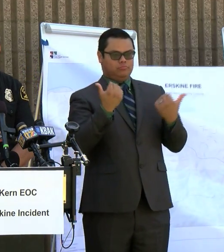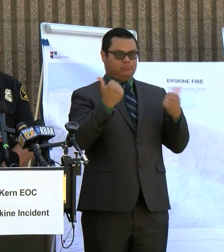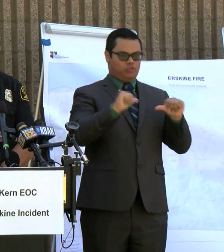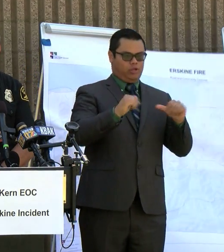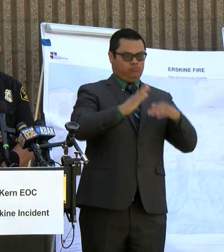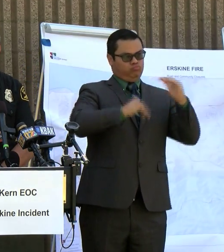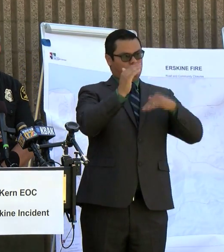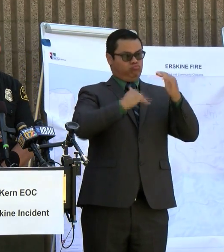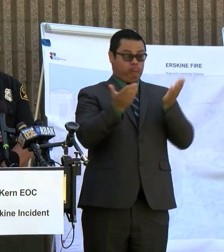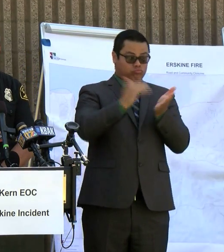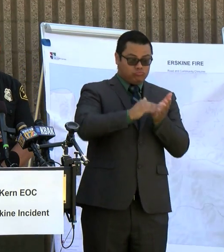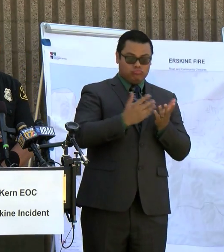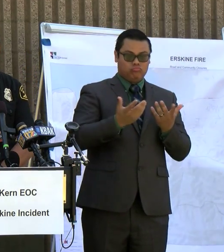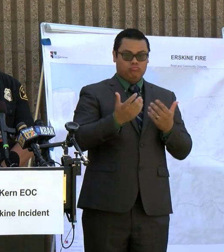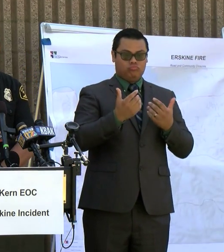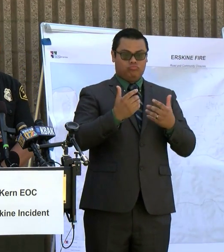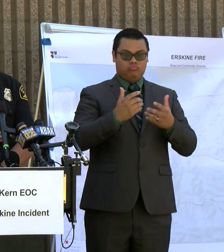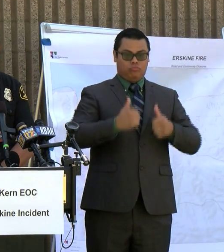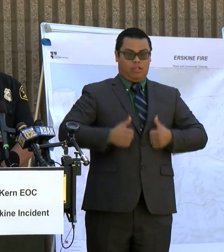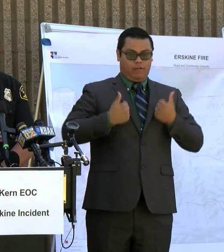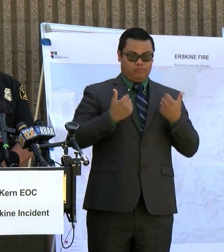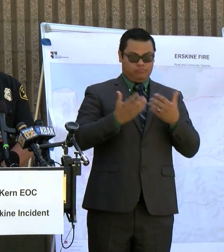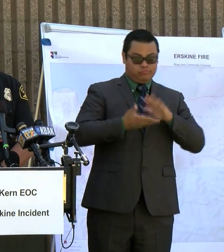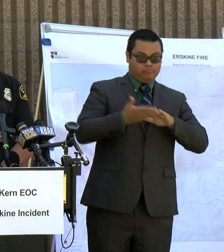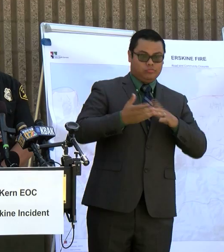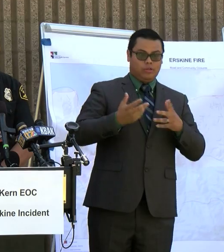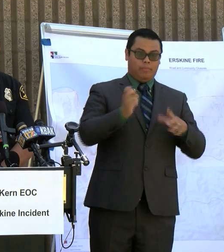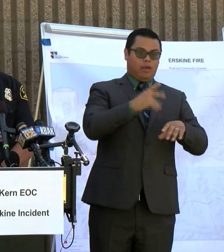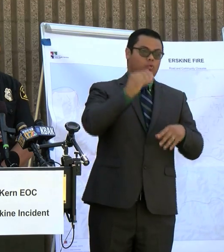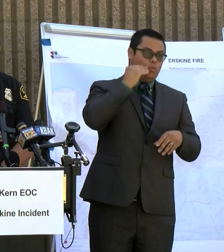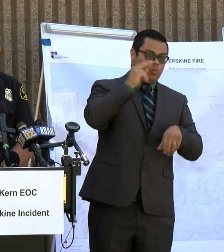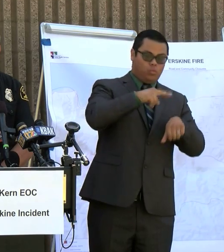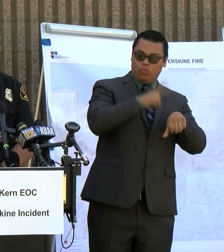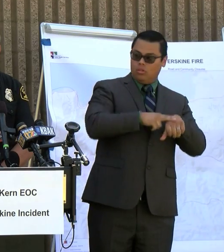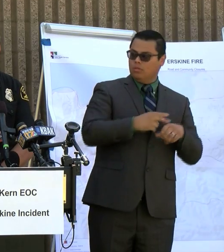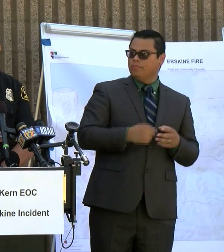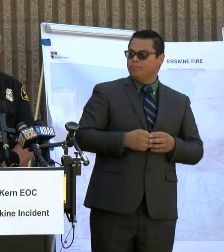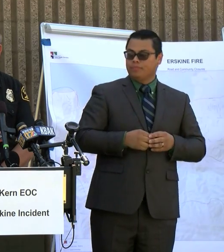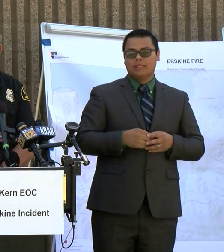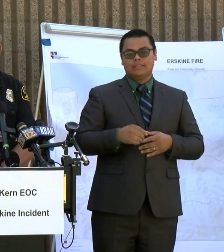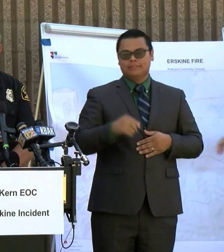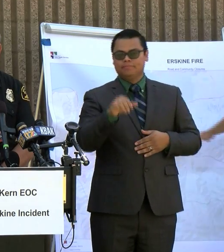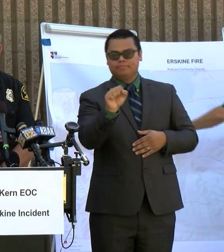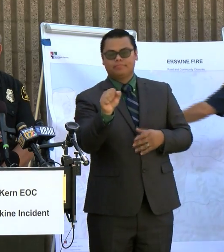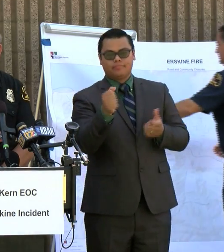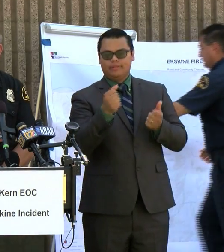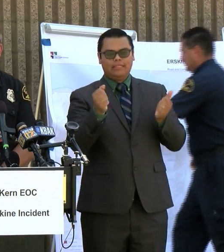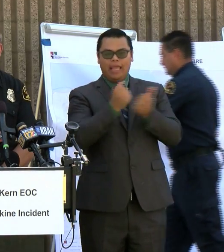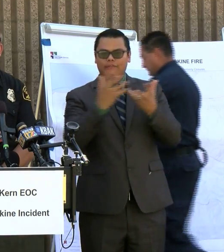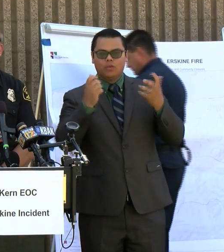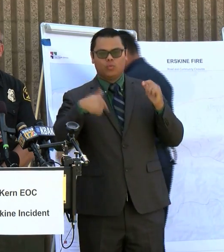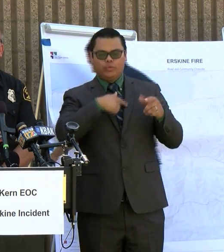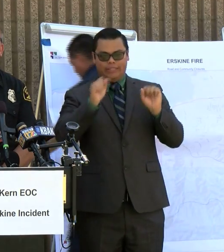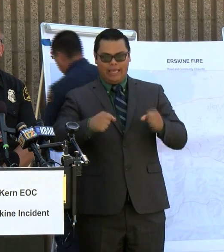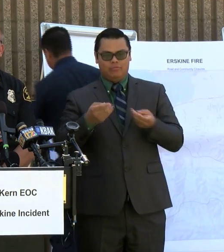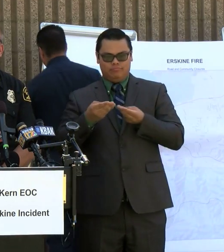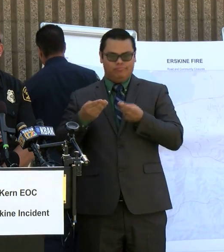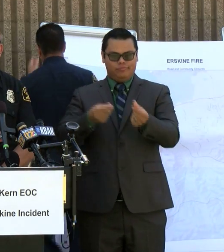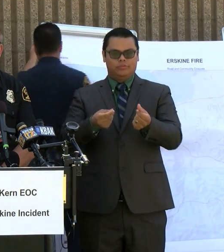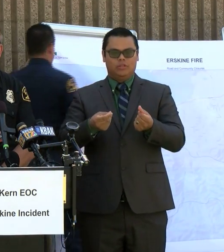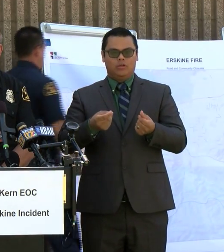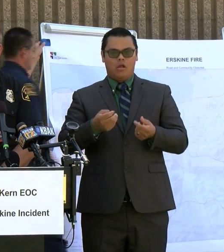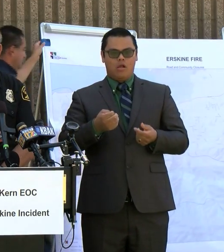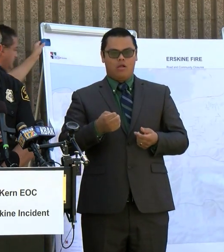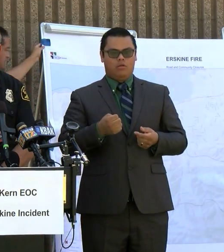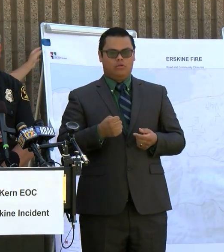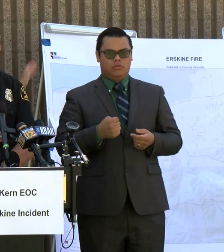and getting their life started back up again? Absolutely. Everything we can leverage to provide for them will be there. So